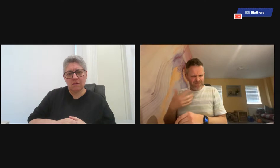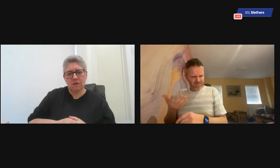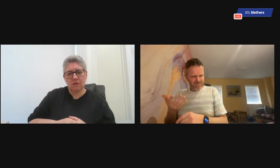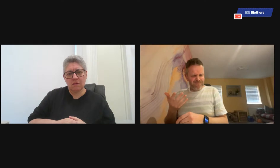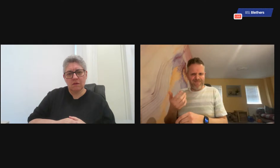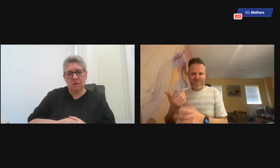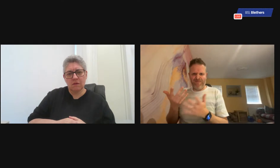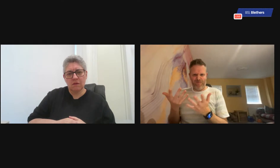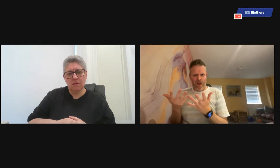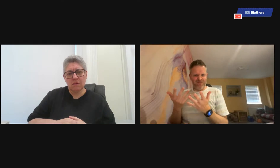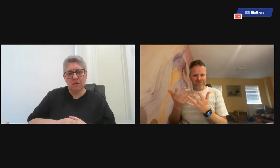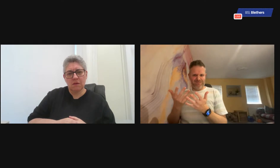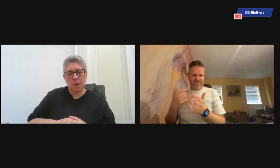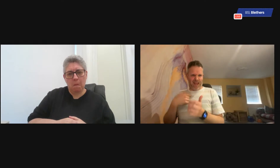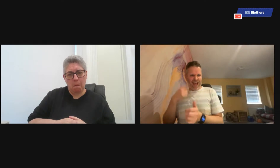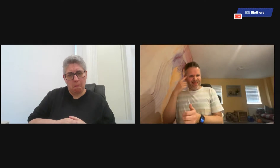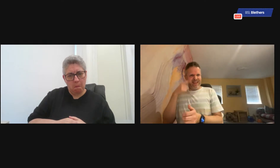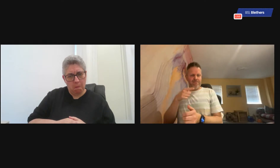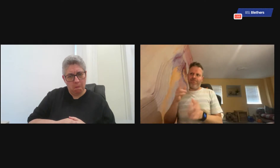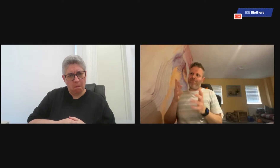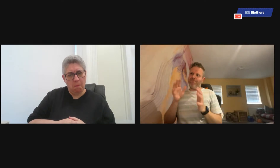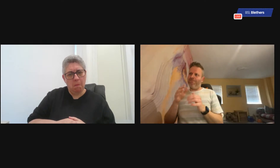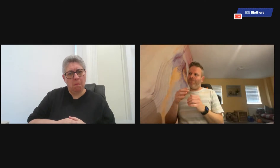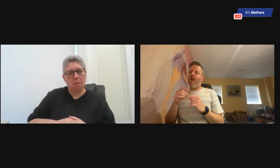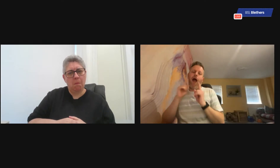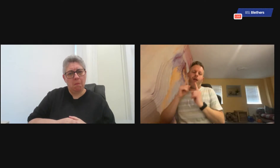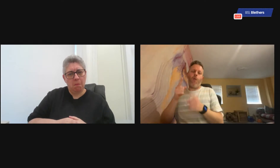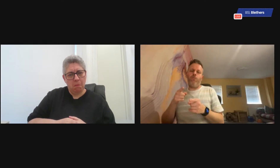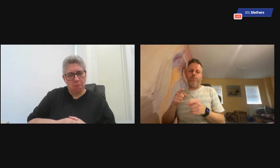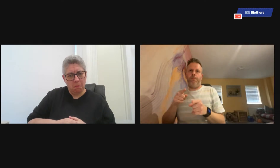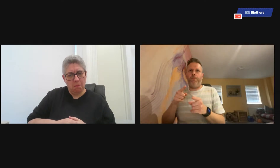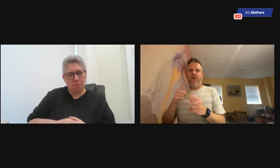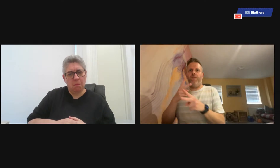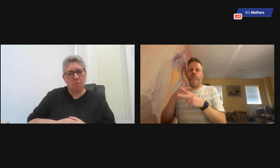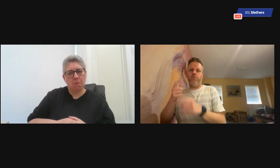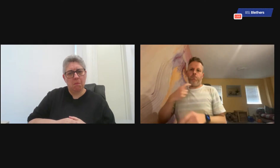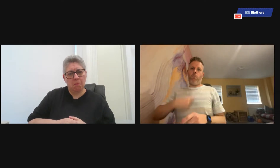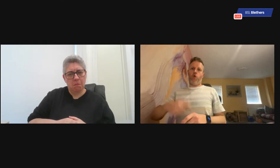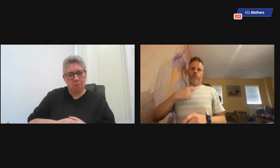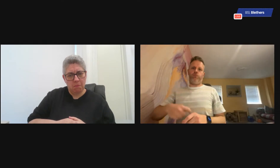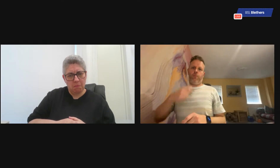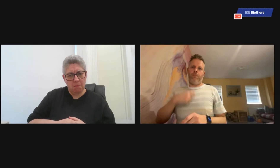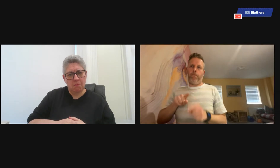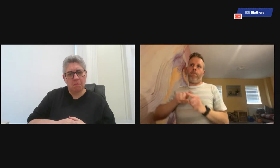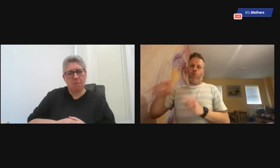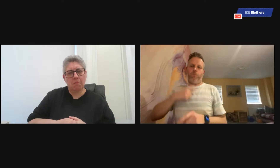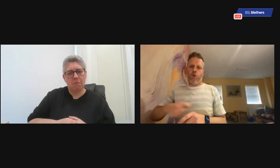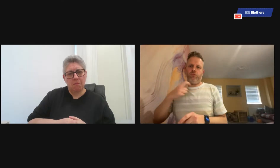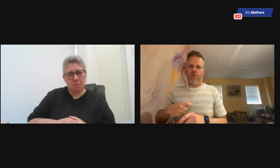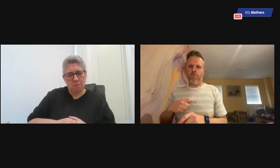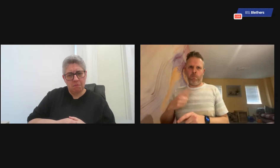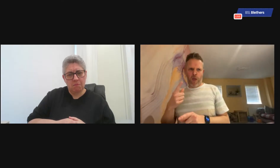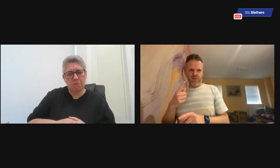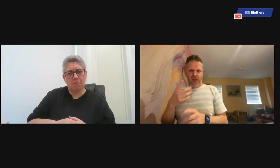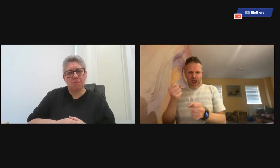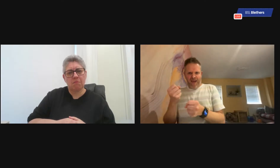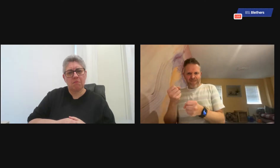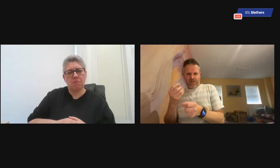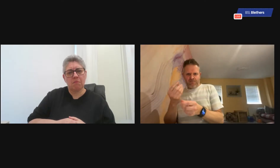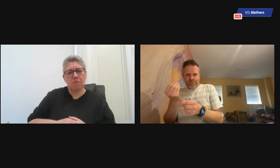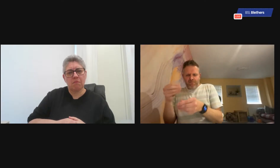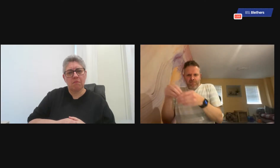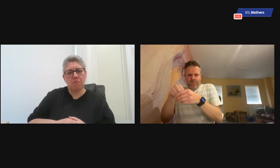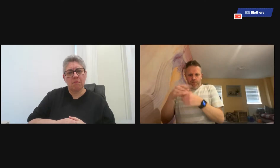fostering and it wouldn't come under that provision. So it's Interesting. almost working, but